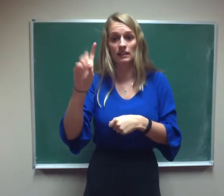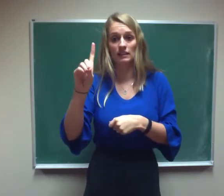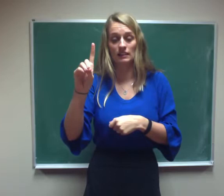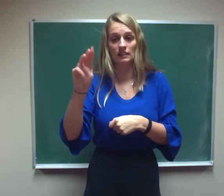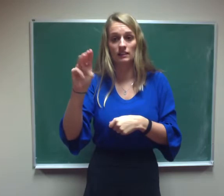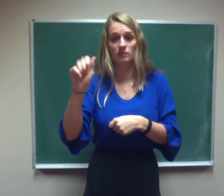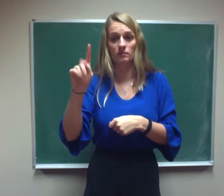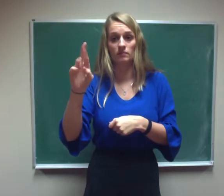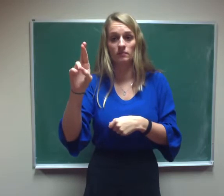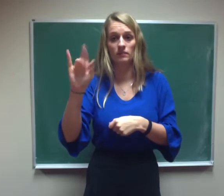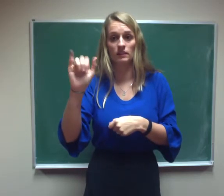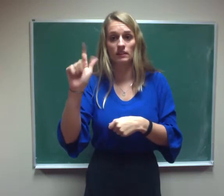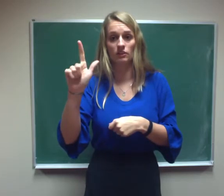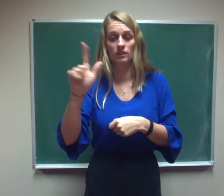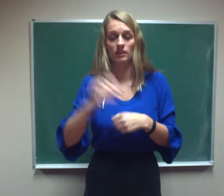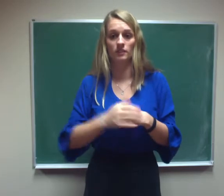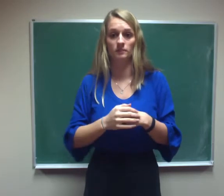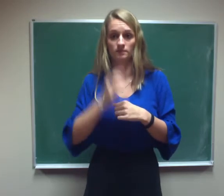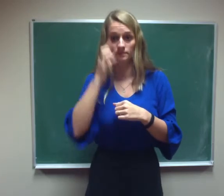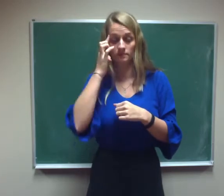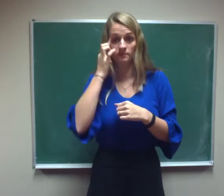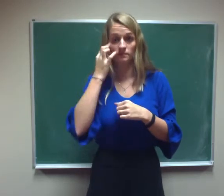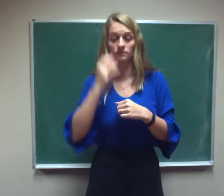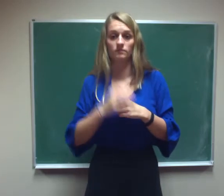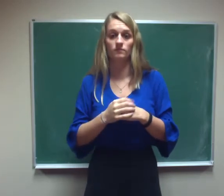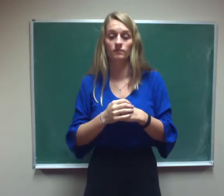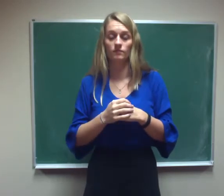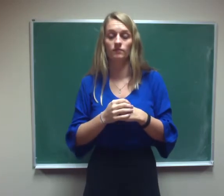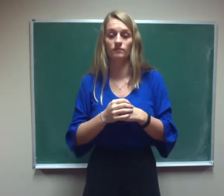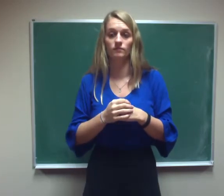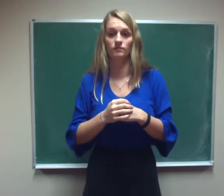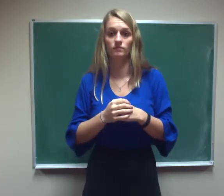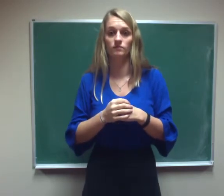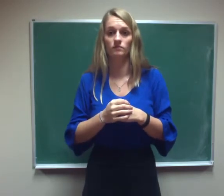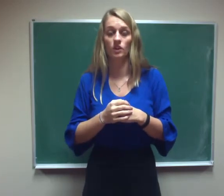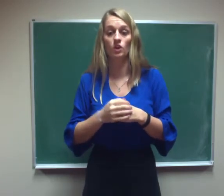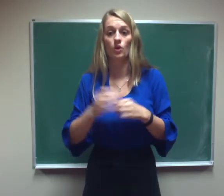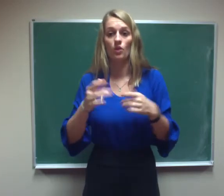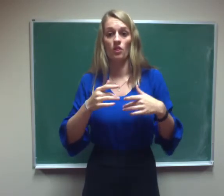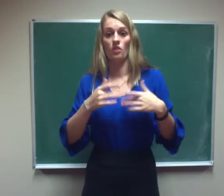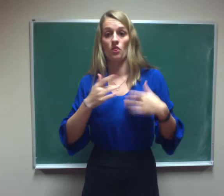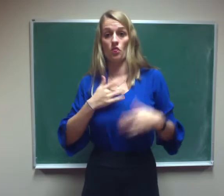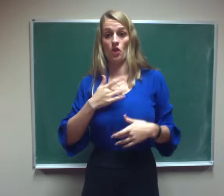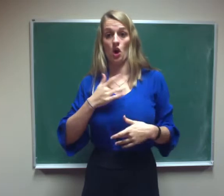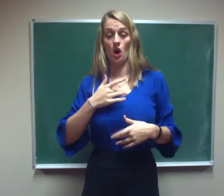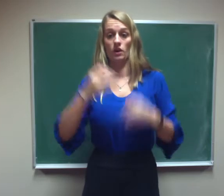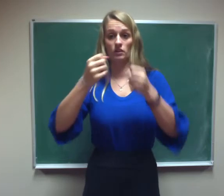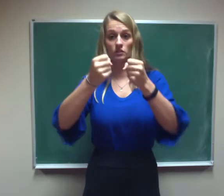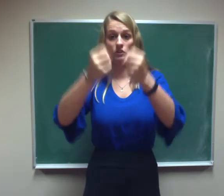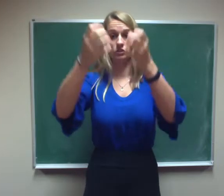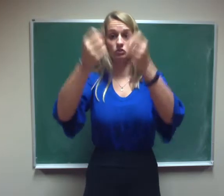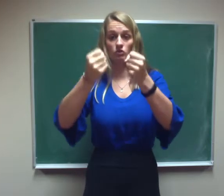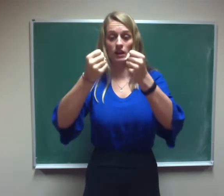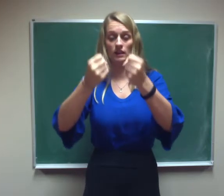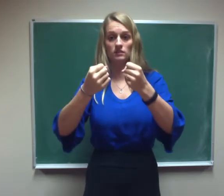contract as 2 separate units, a top unit and a bottom unit. In order to delay slightly the spread of impulses from the